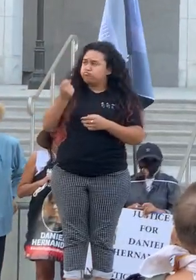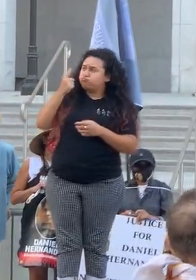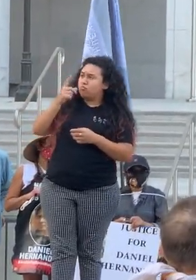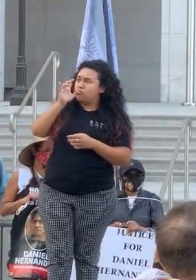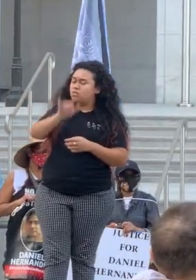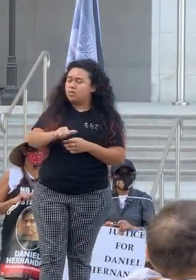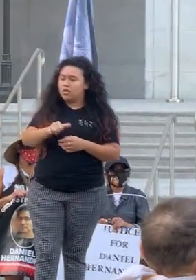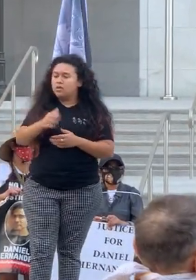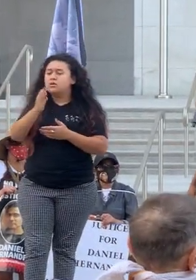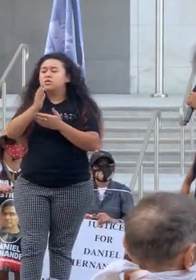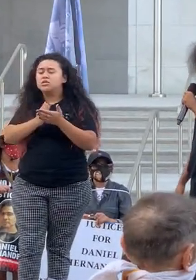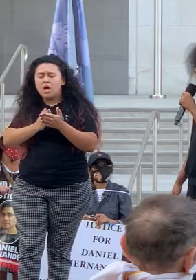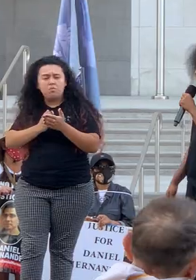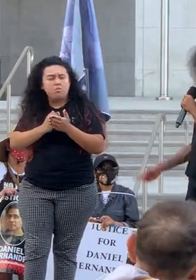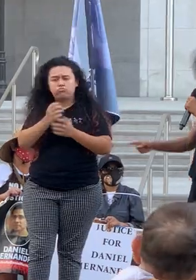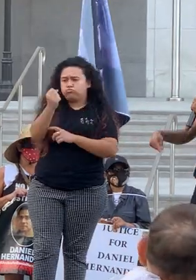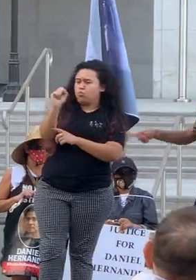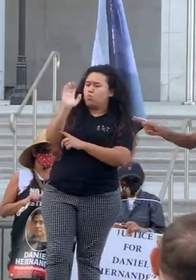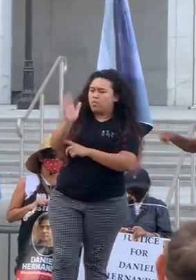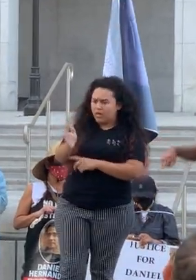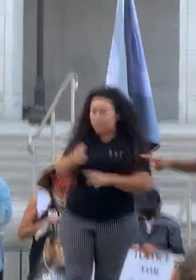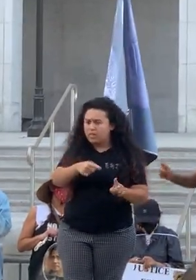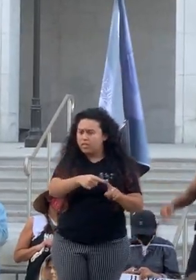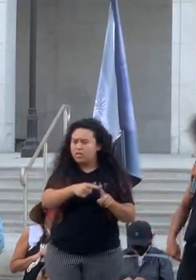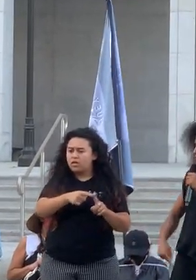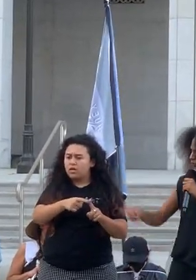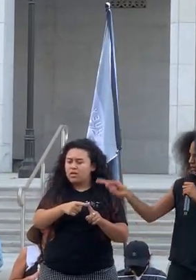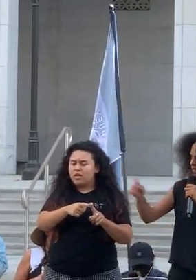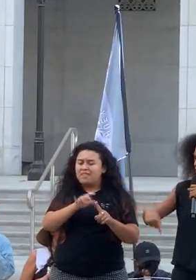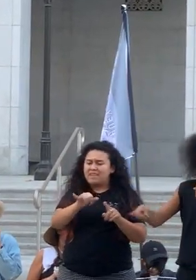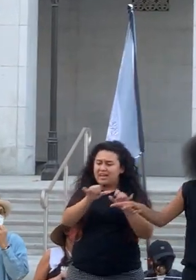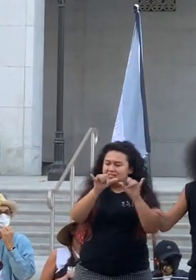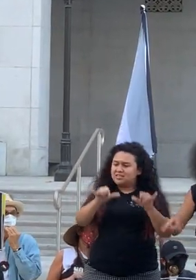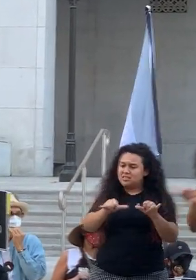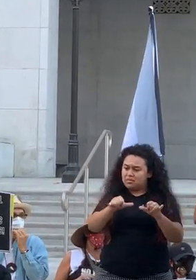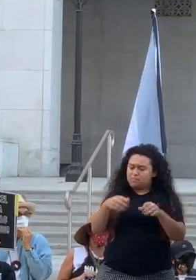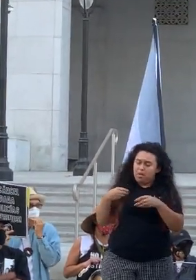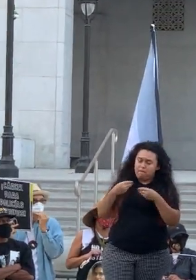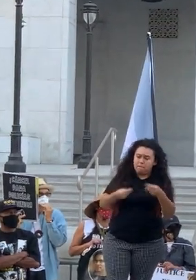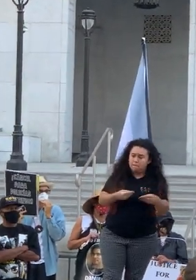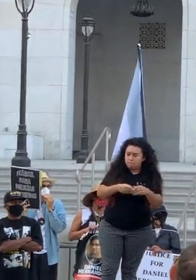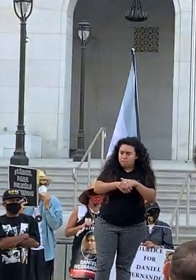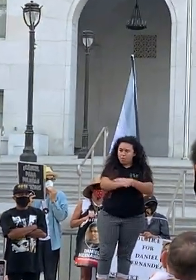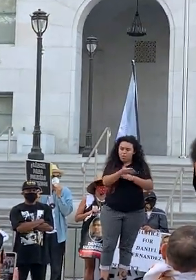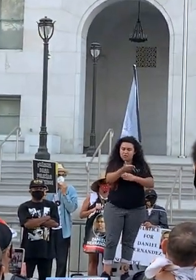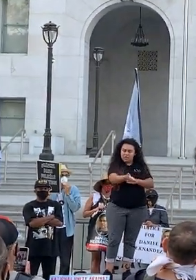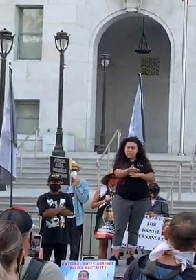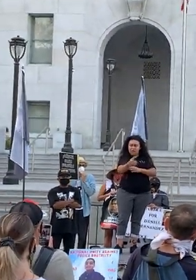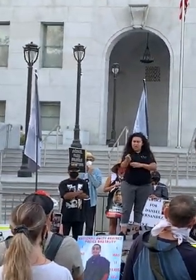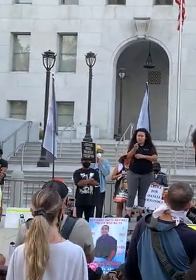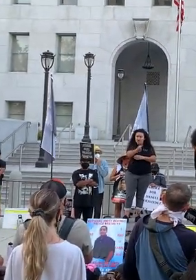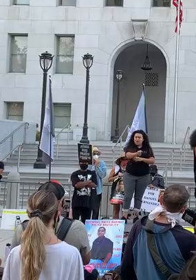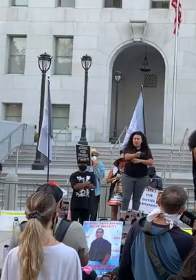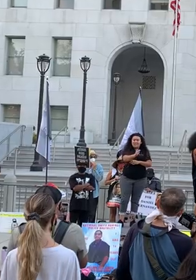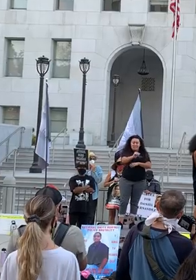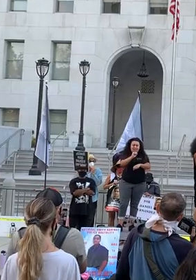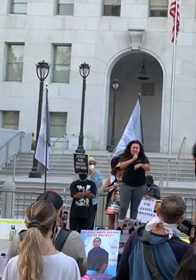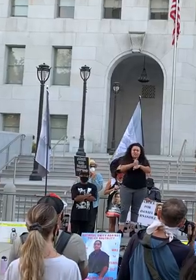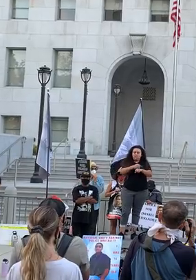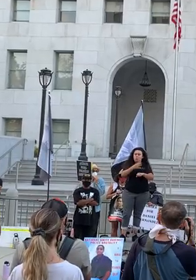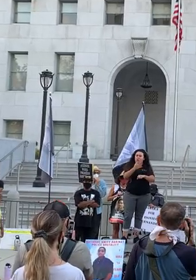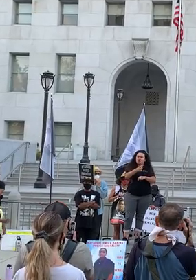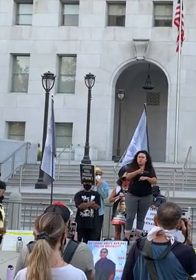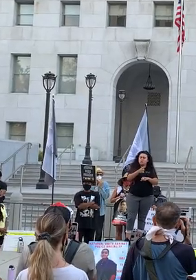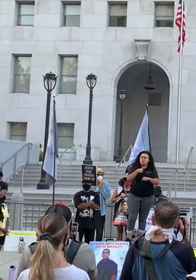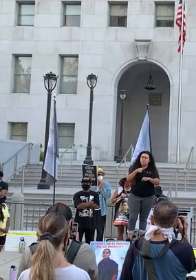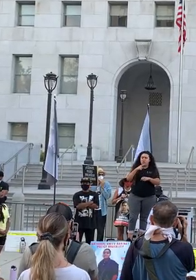Some will betray the system that they were born into, because that is what the betrayal of the project of whiteness entails. You must turn your